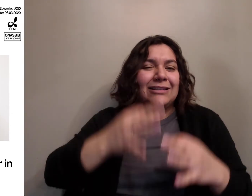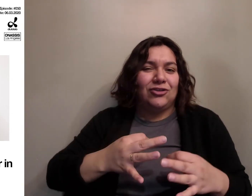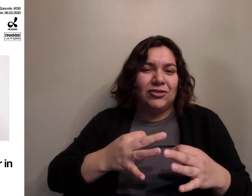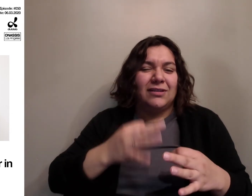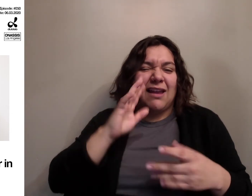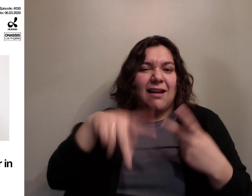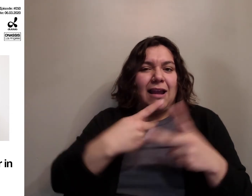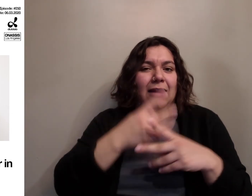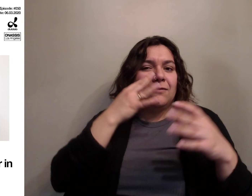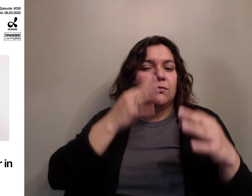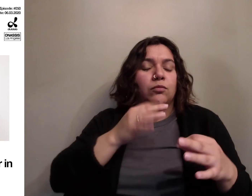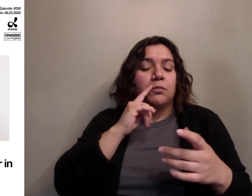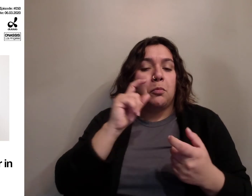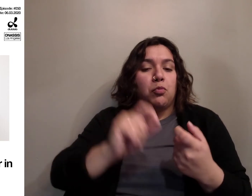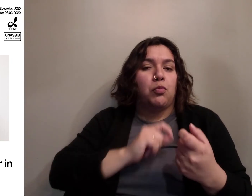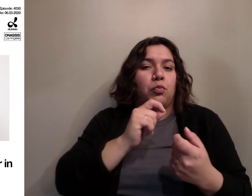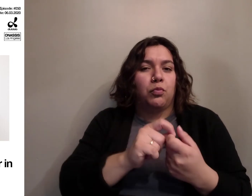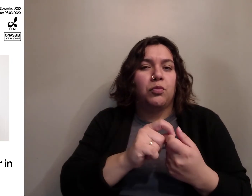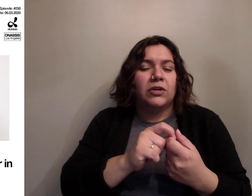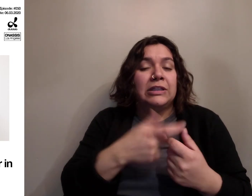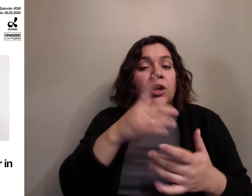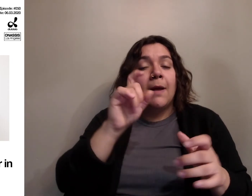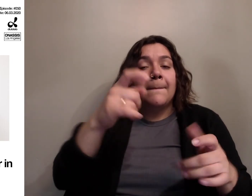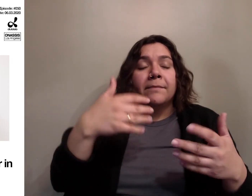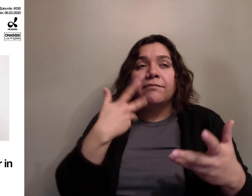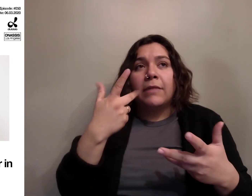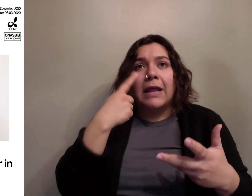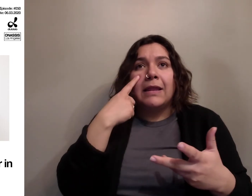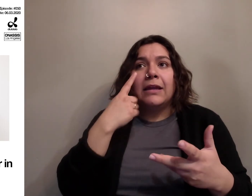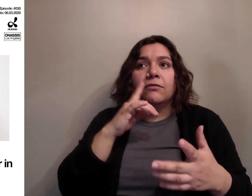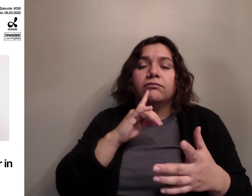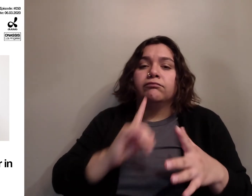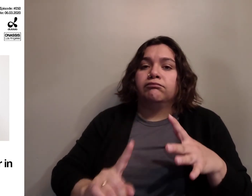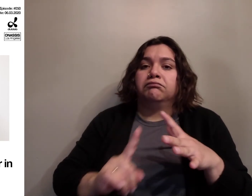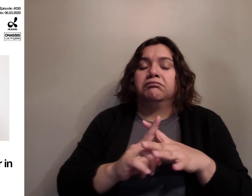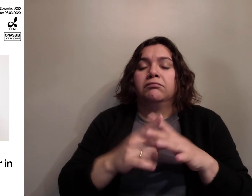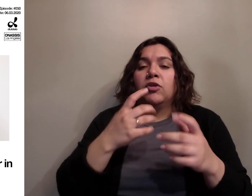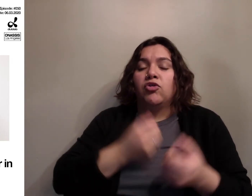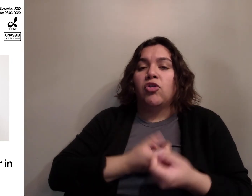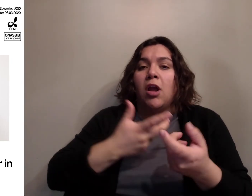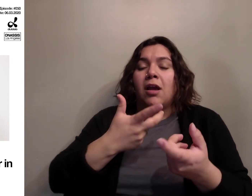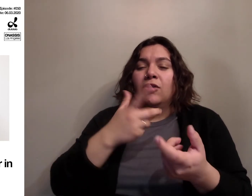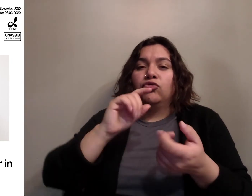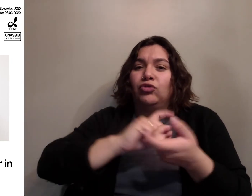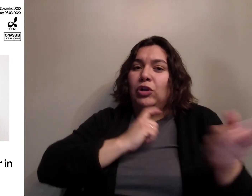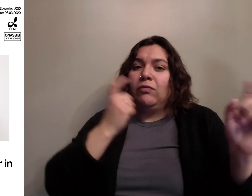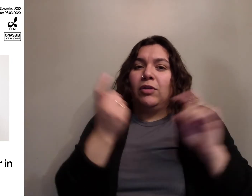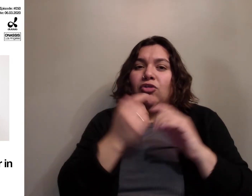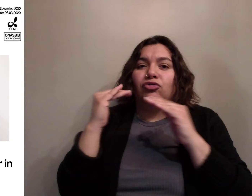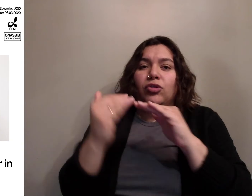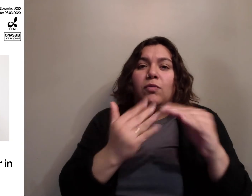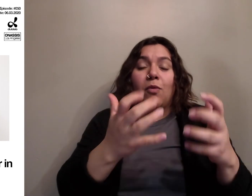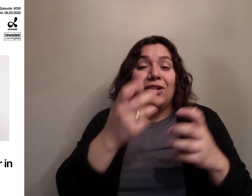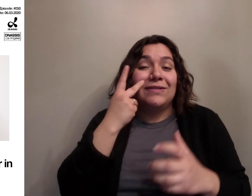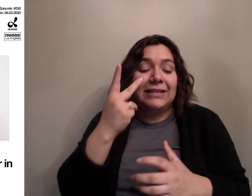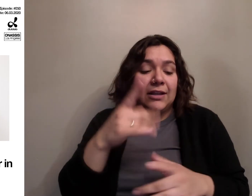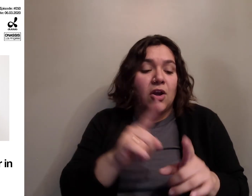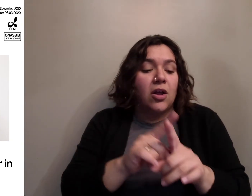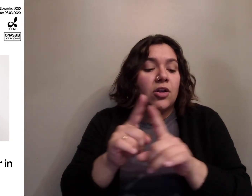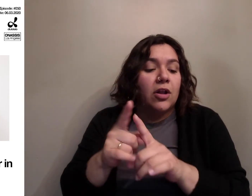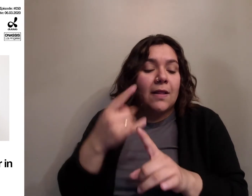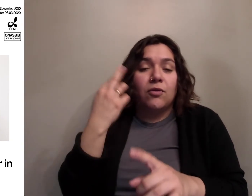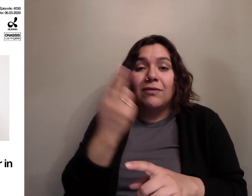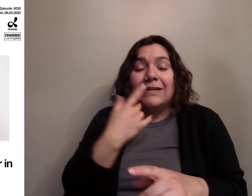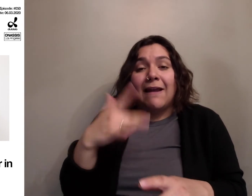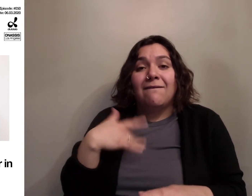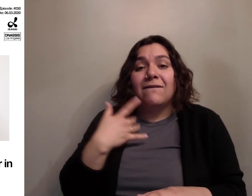have to have that sort of focus and that sort of precision that brings forth, I think, the transformational